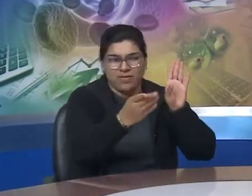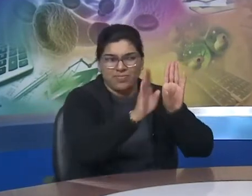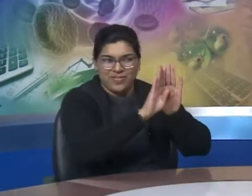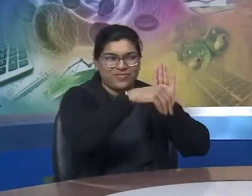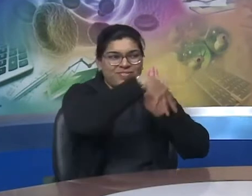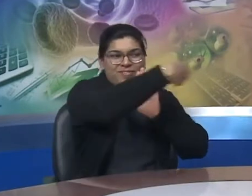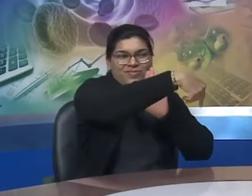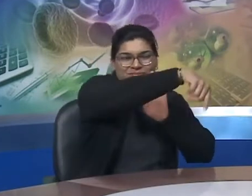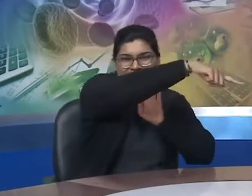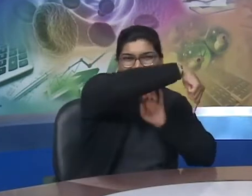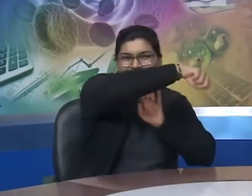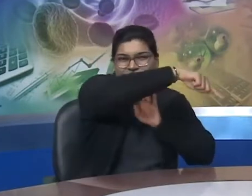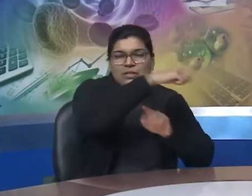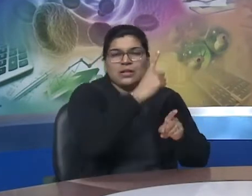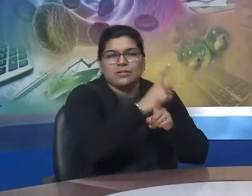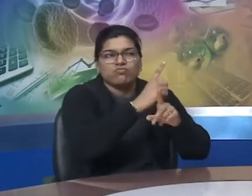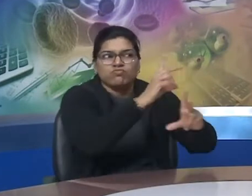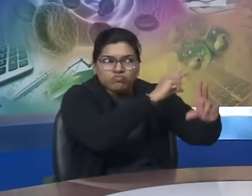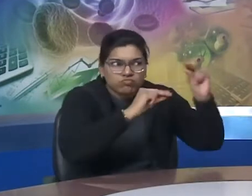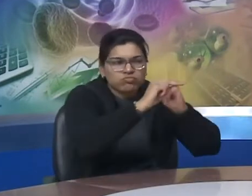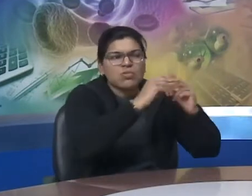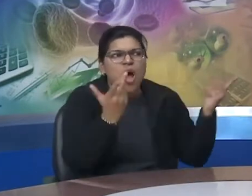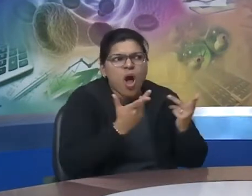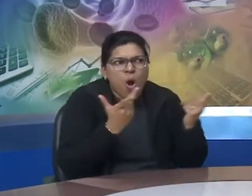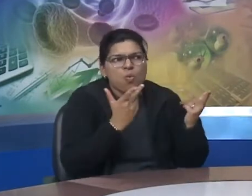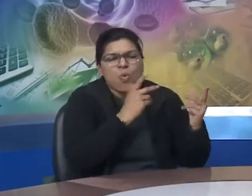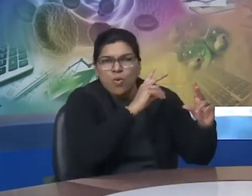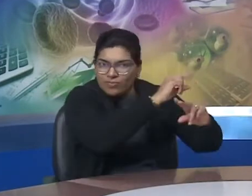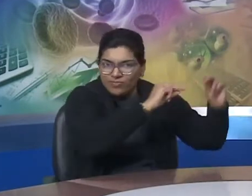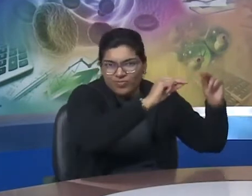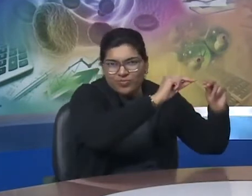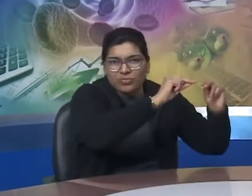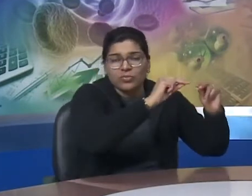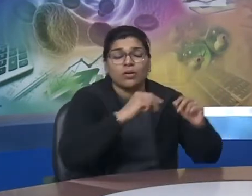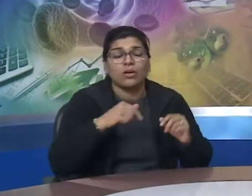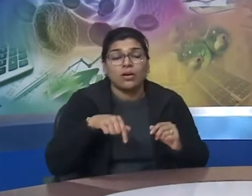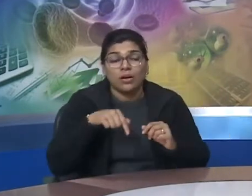Tiger was hearing all the conversation running